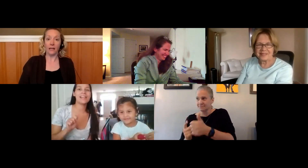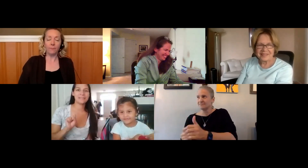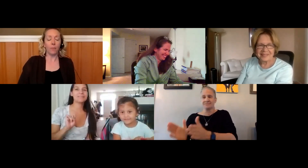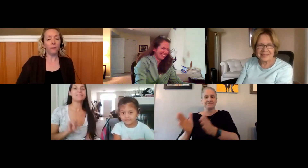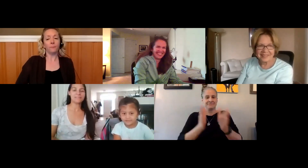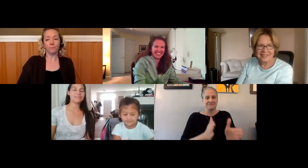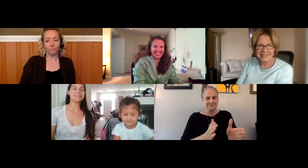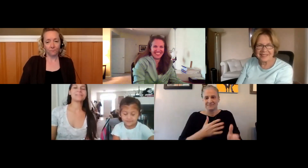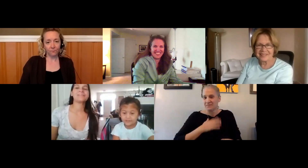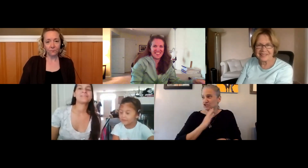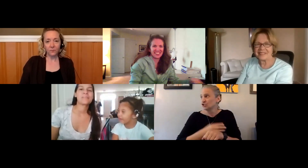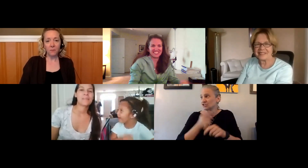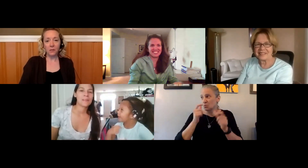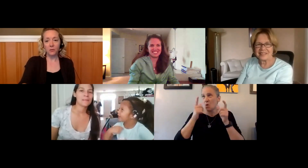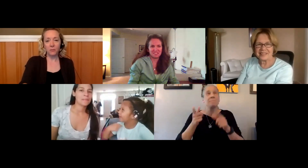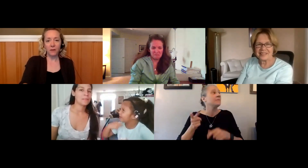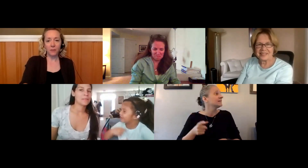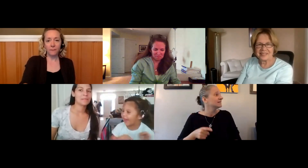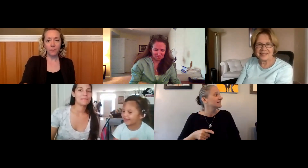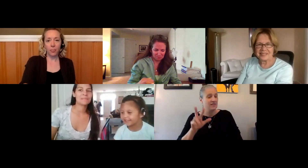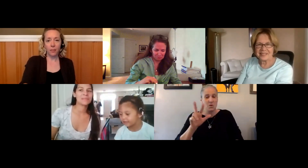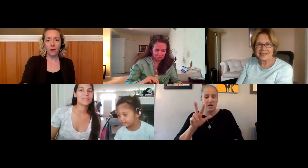Yeah. Make sure that we've met everybody.